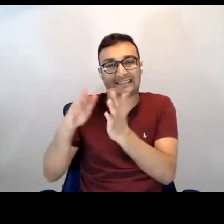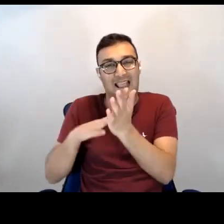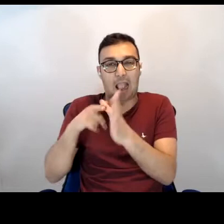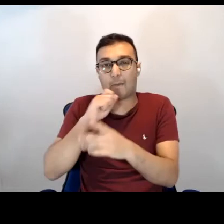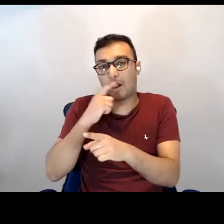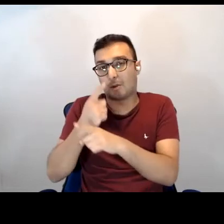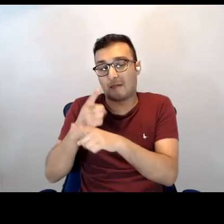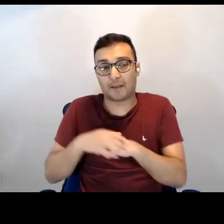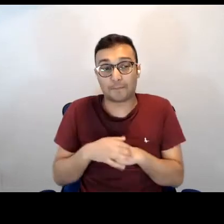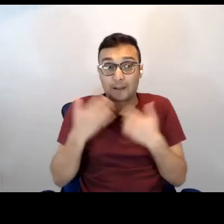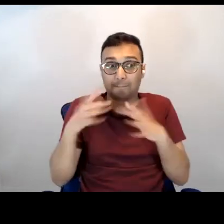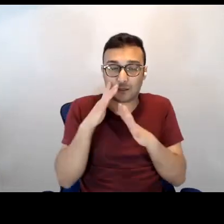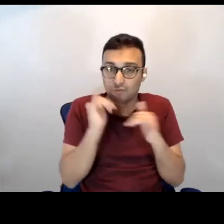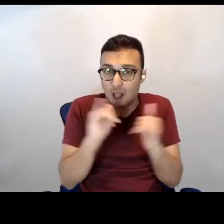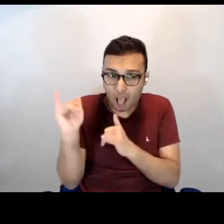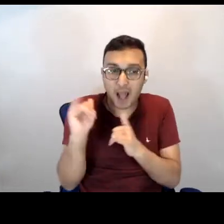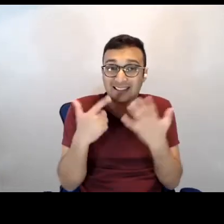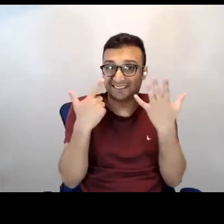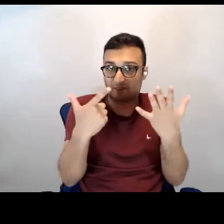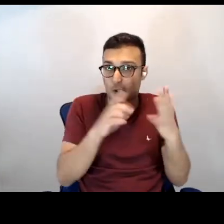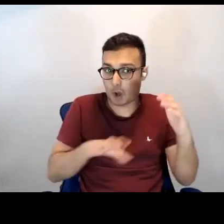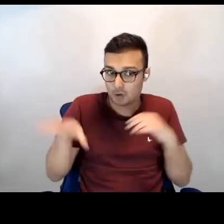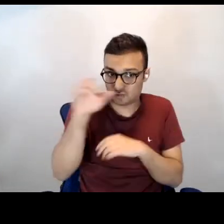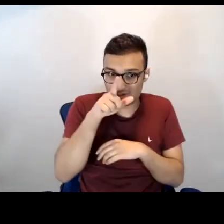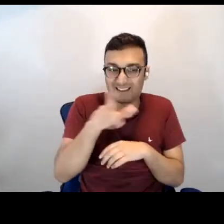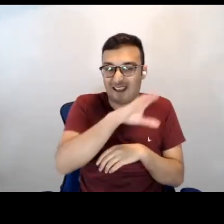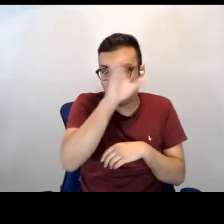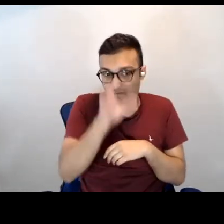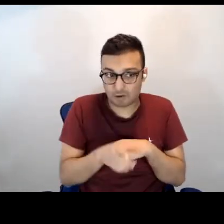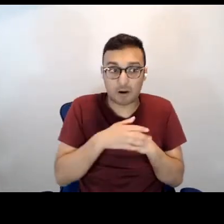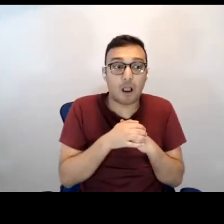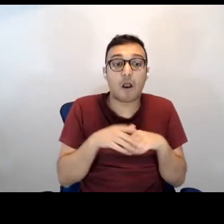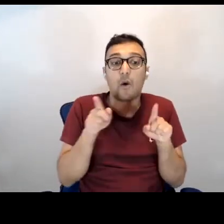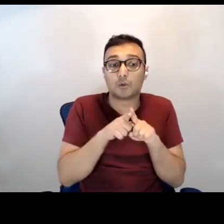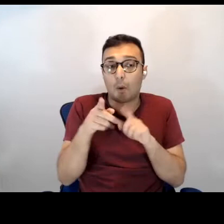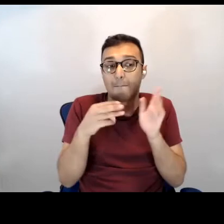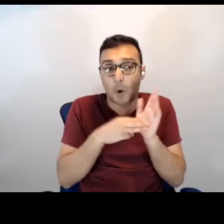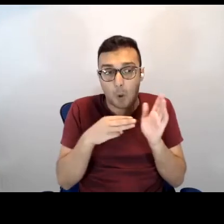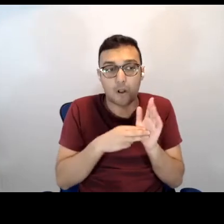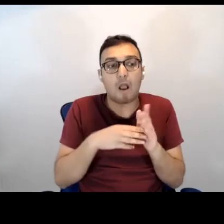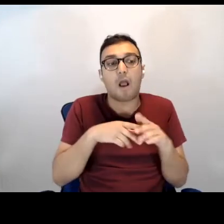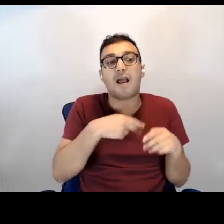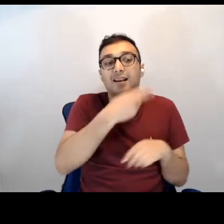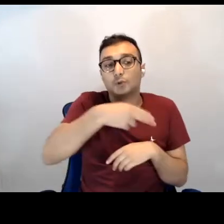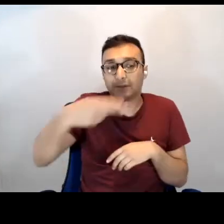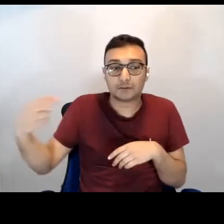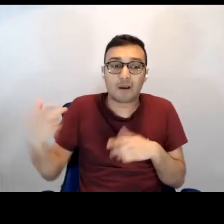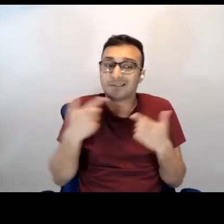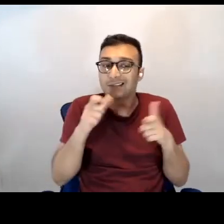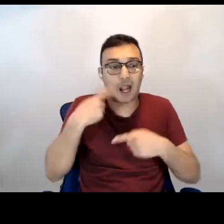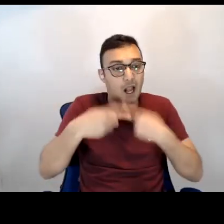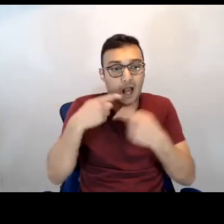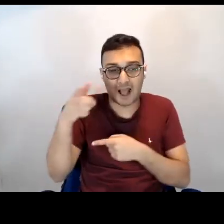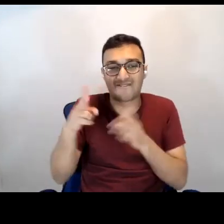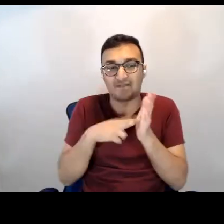well as Mongolia and Indonesia, and work is currently ongoing in Vietnam, Bolivia and Dominican Republic. And our aim is that now the